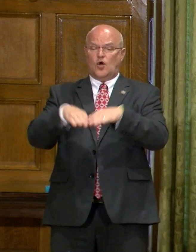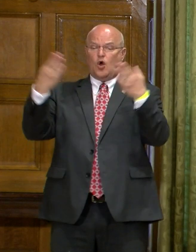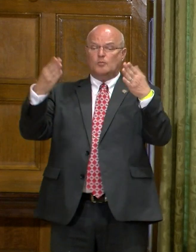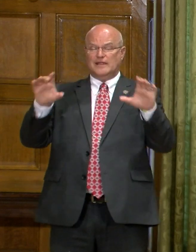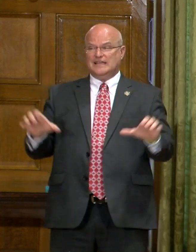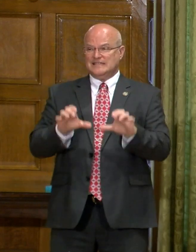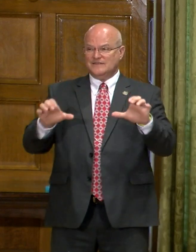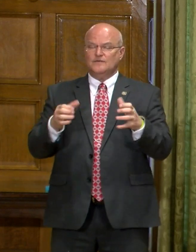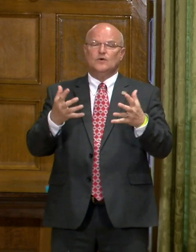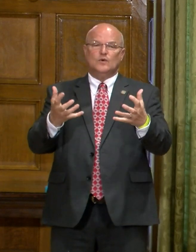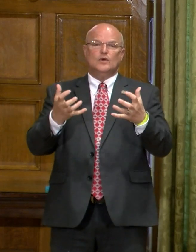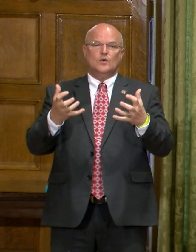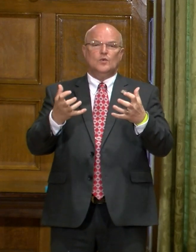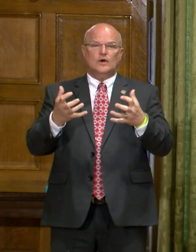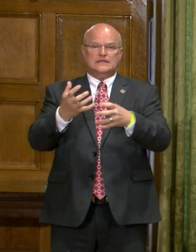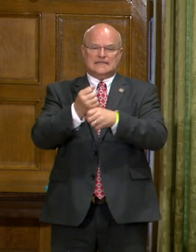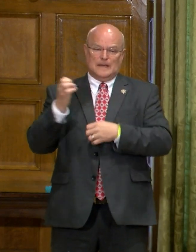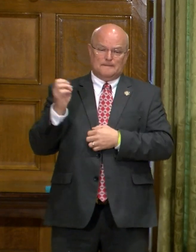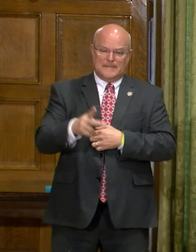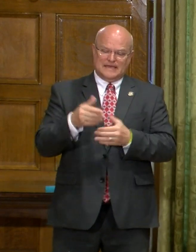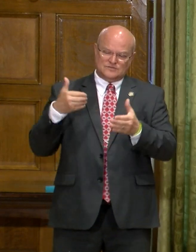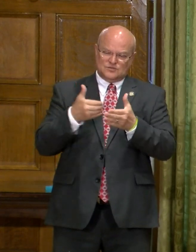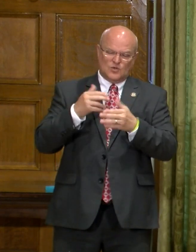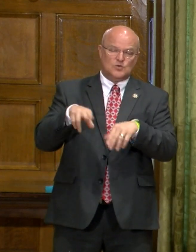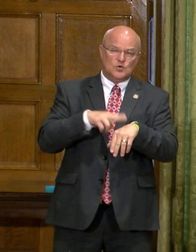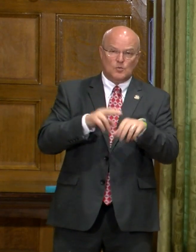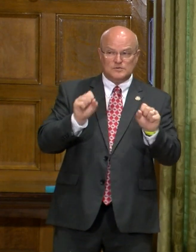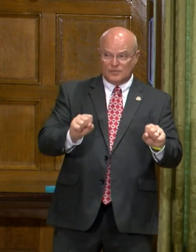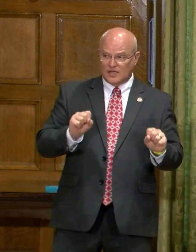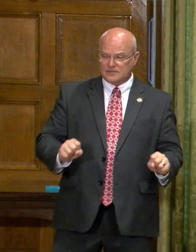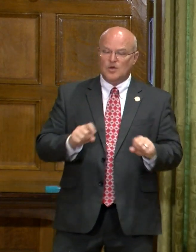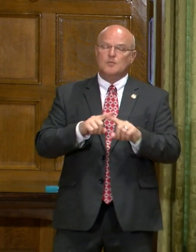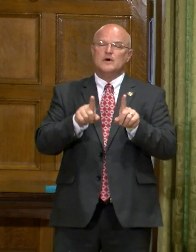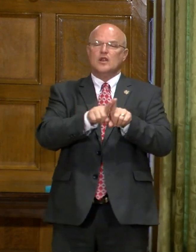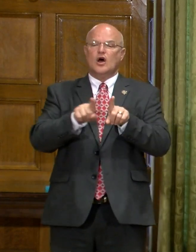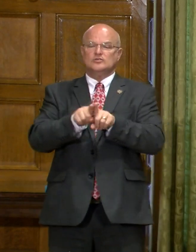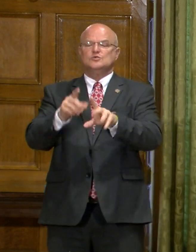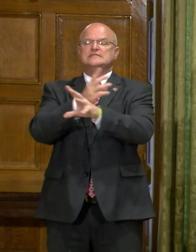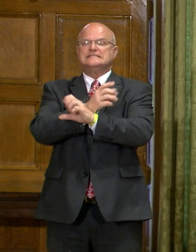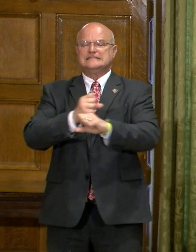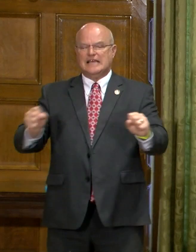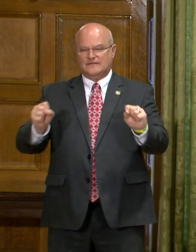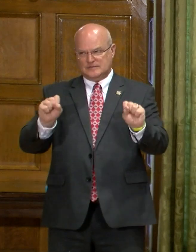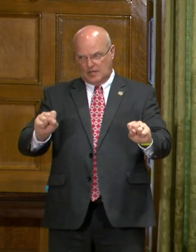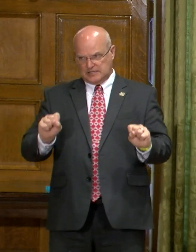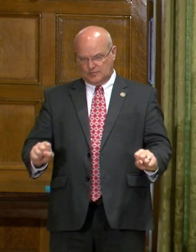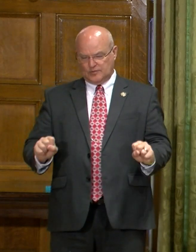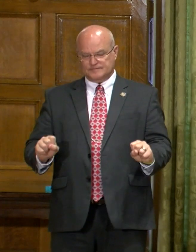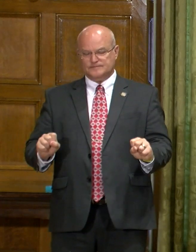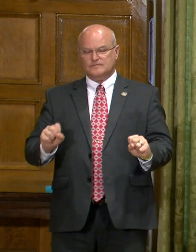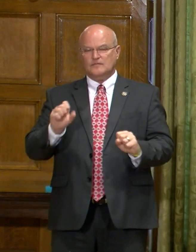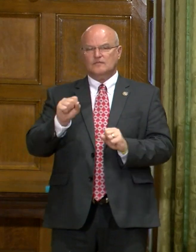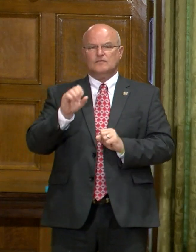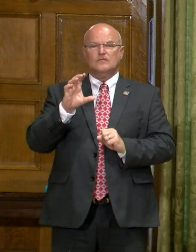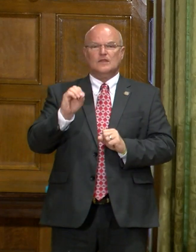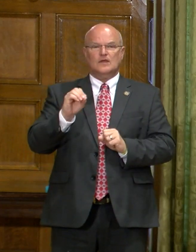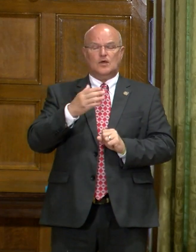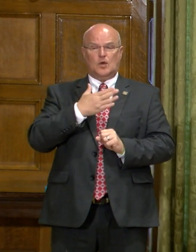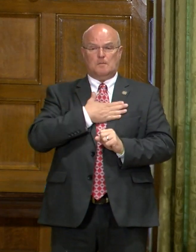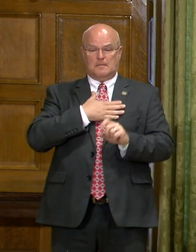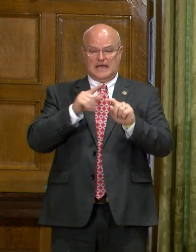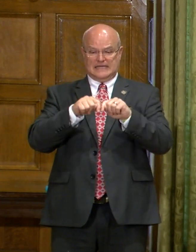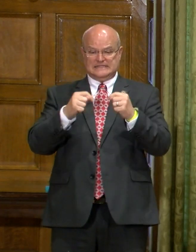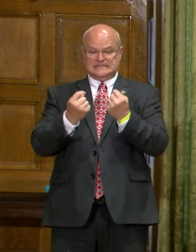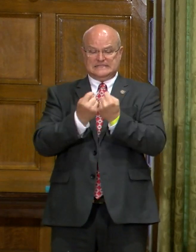reopening activities, we'd like to get back as close to normal as quickly, but also as safely as possible. So my